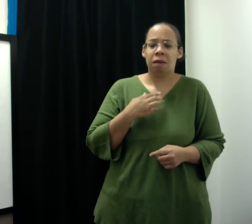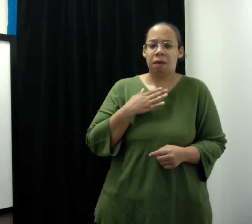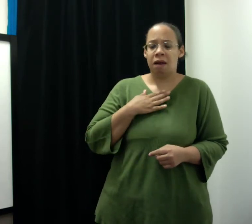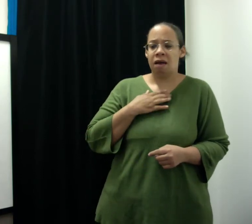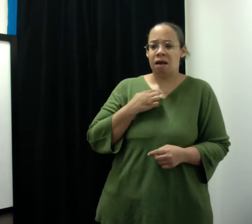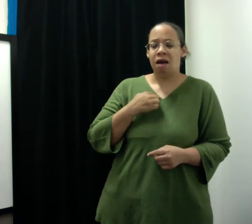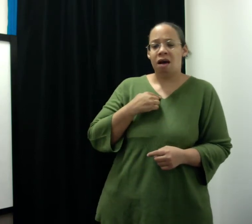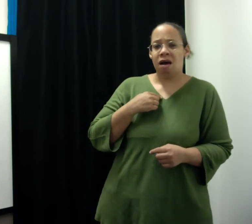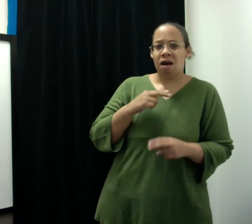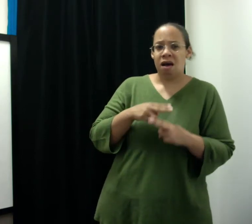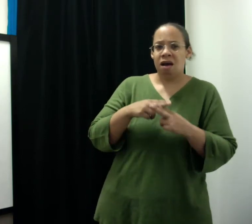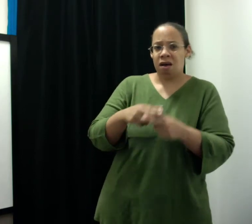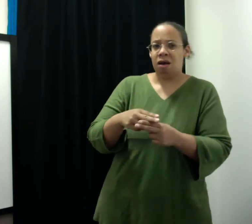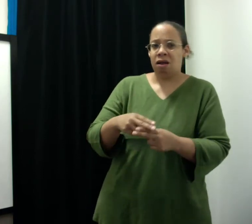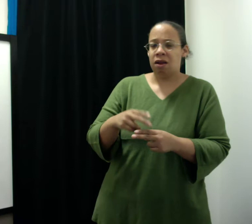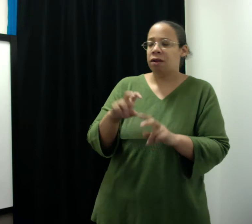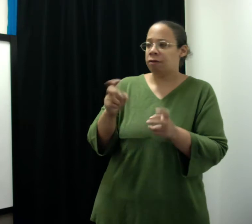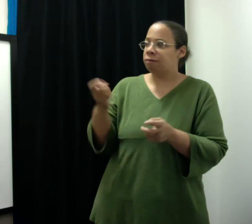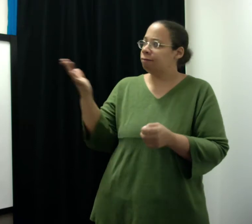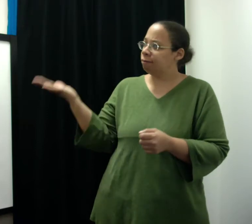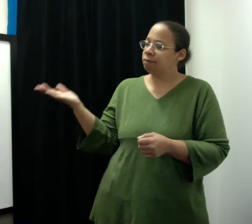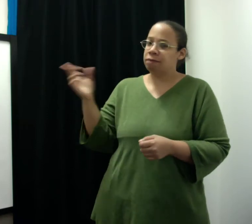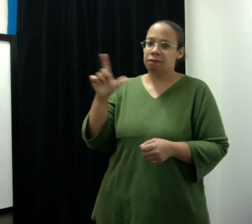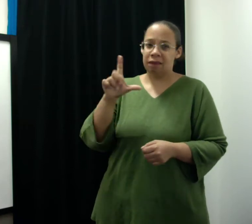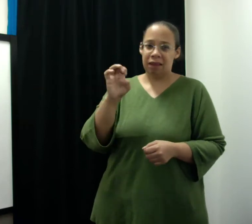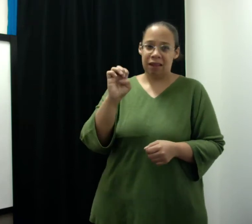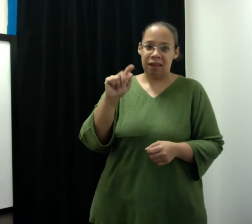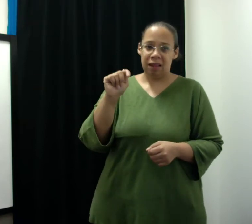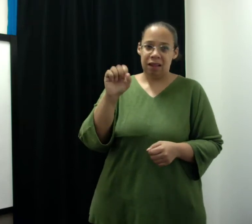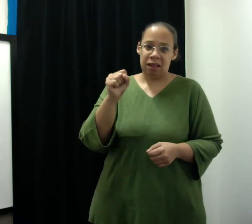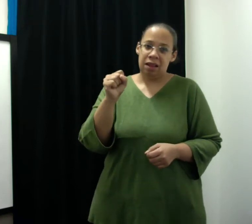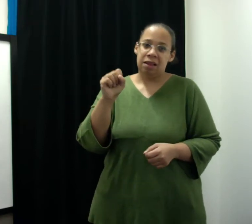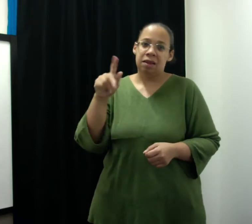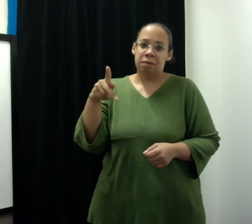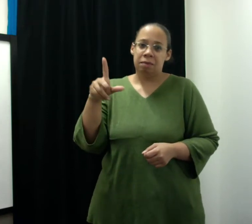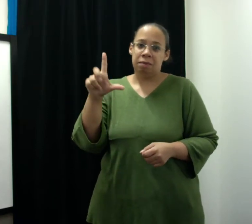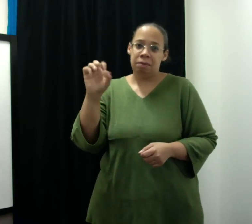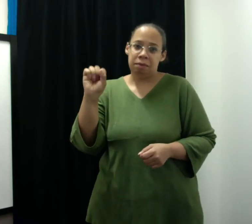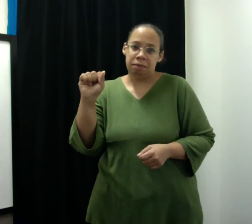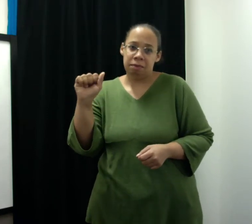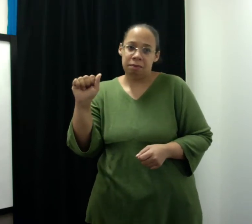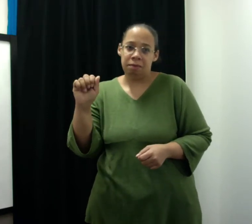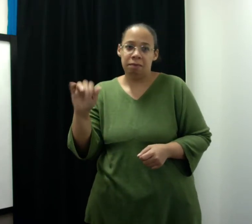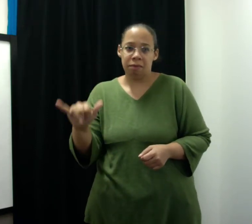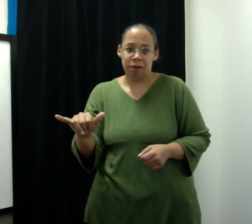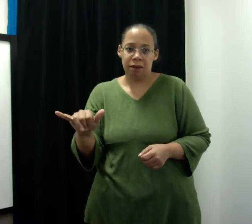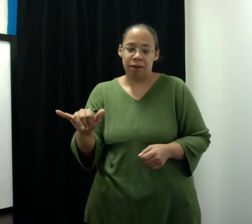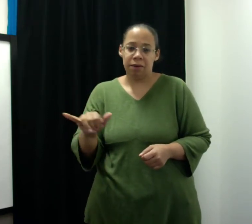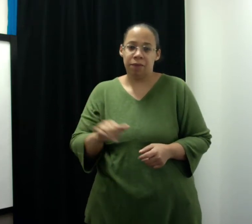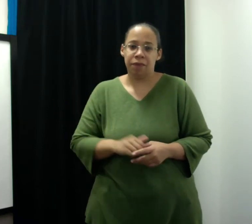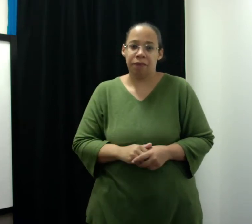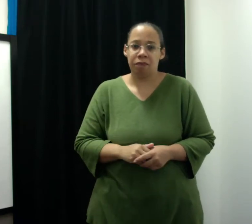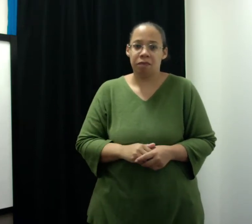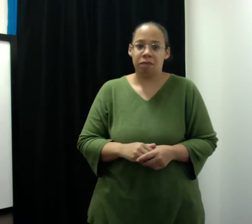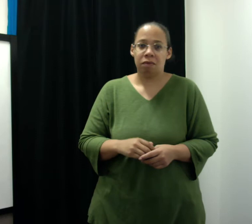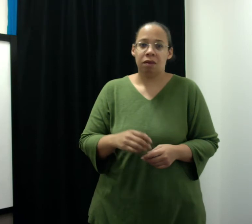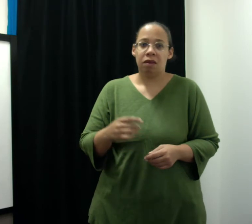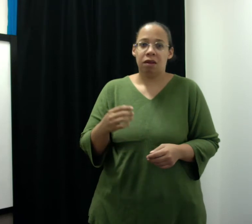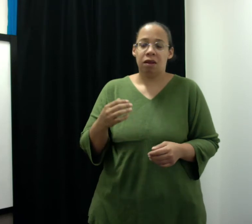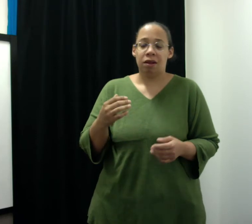The idea is to simply create a fun and engaging way of learning modern standard Arabic through Lego. These